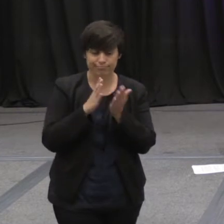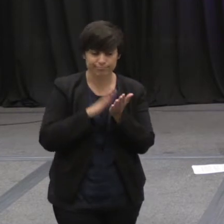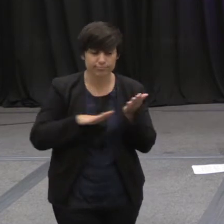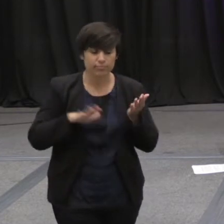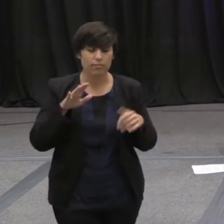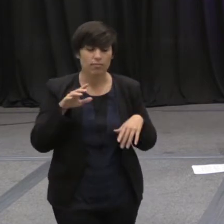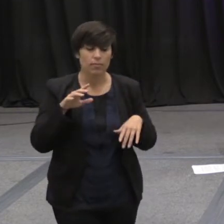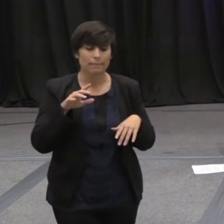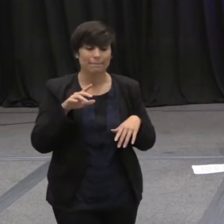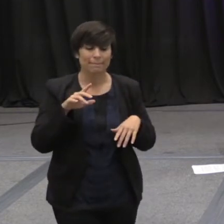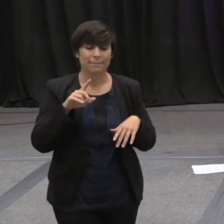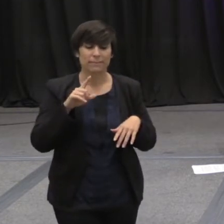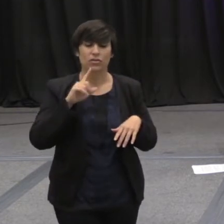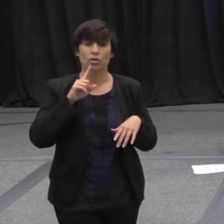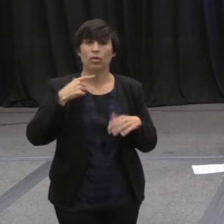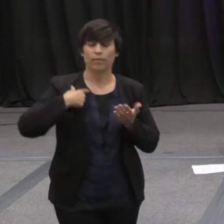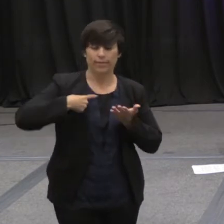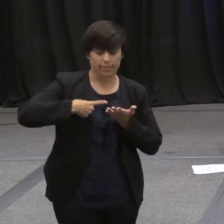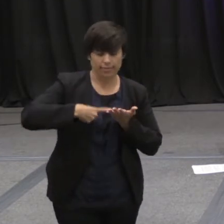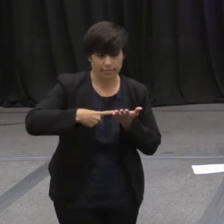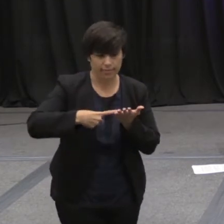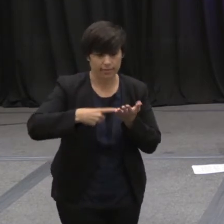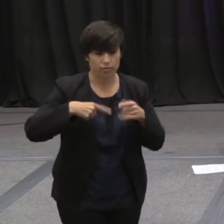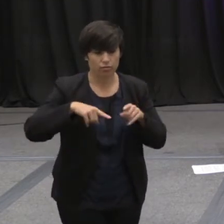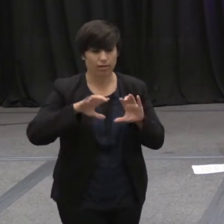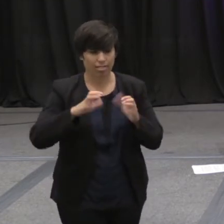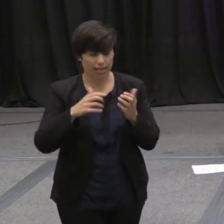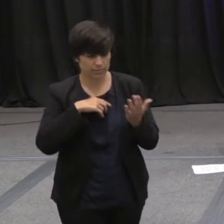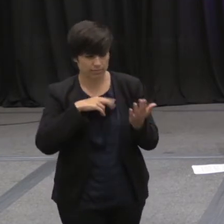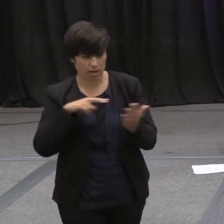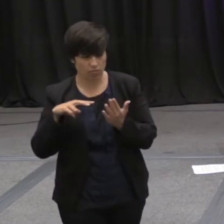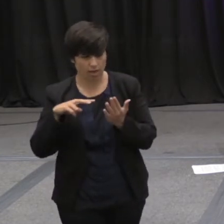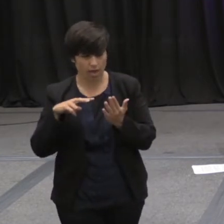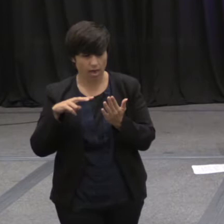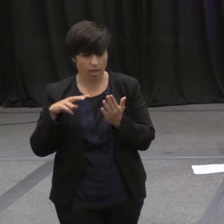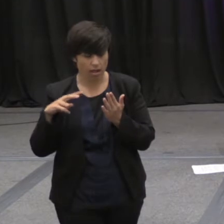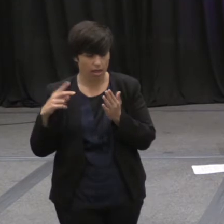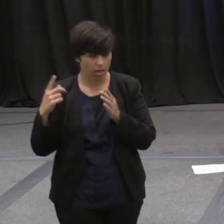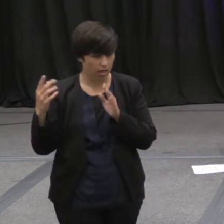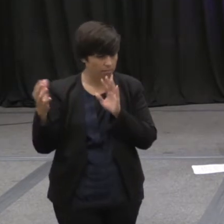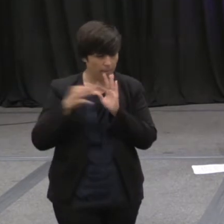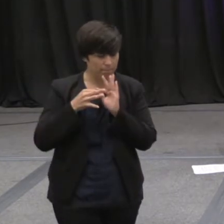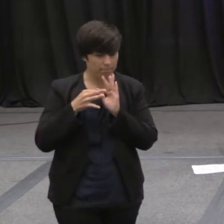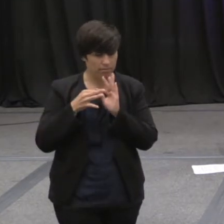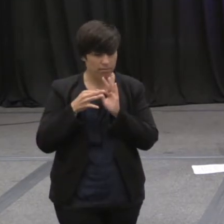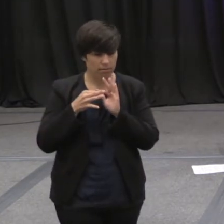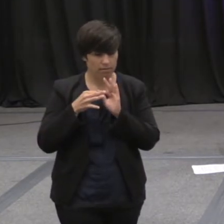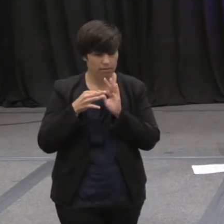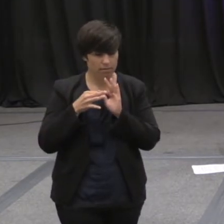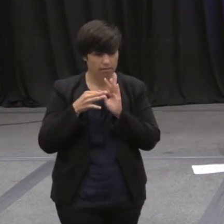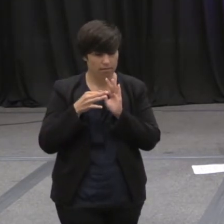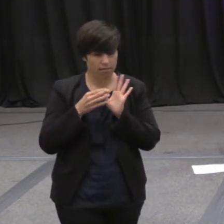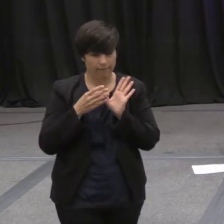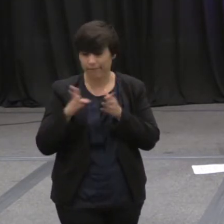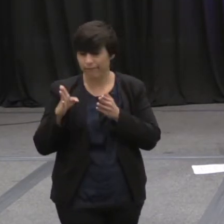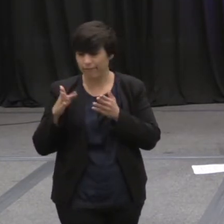read about set me on this path. I remember the class I was sitting in the day it happened when I went,